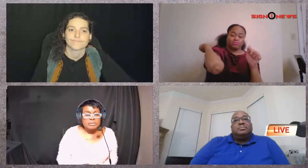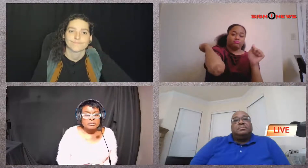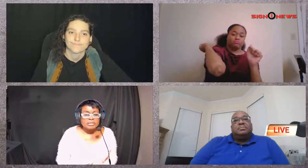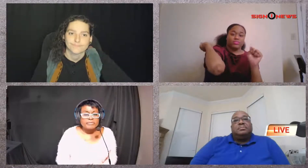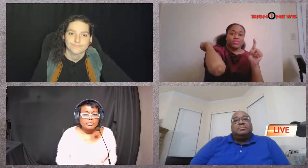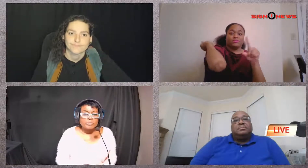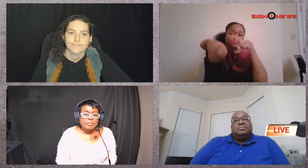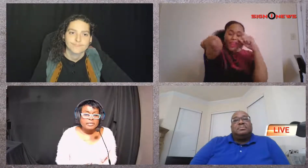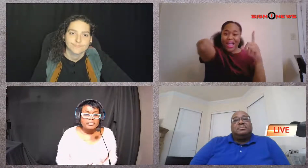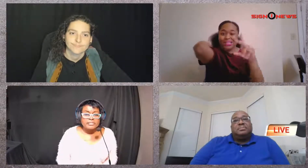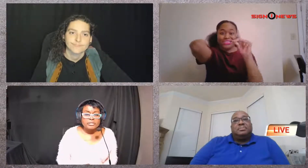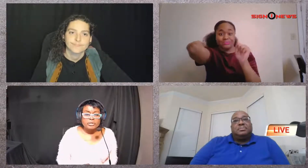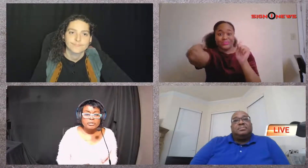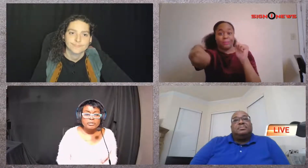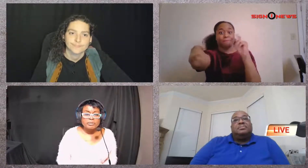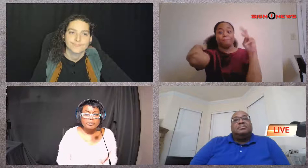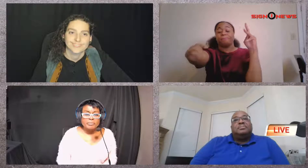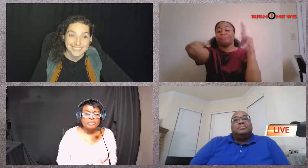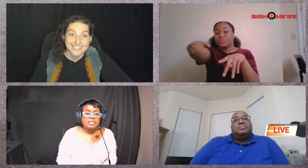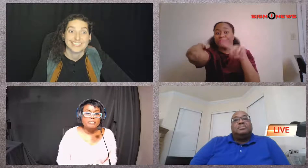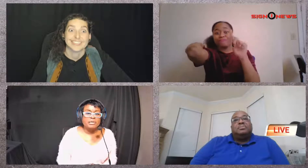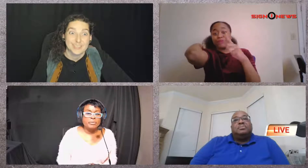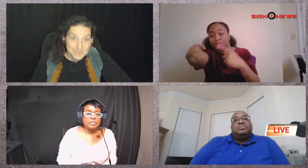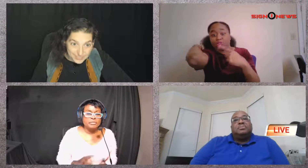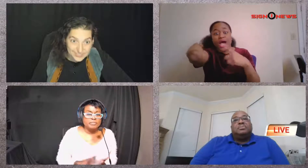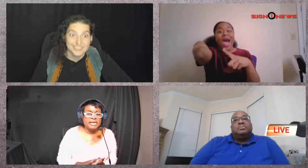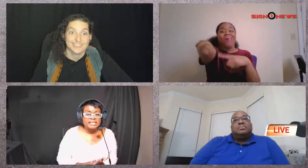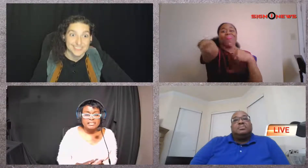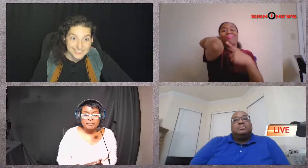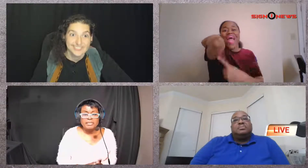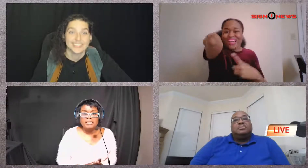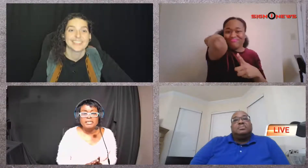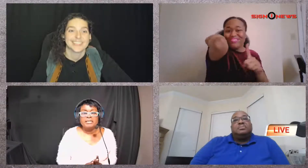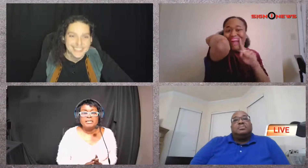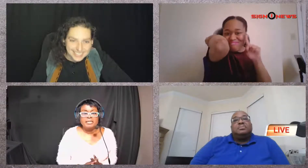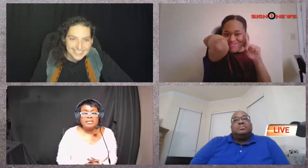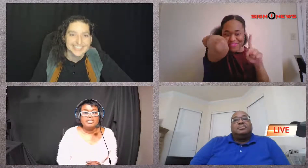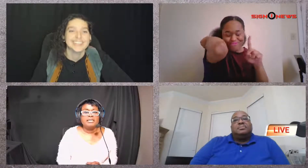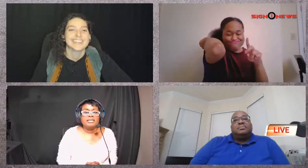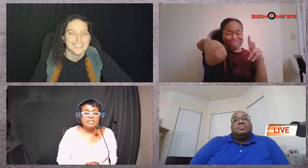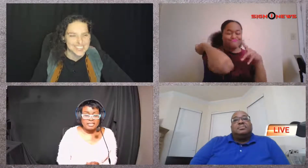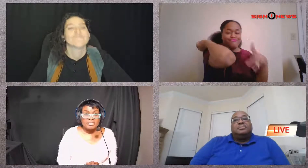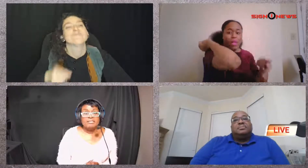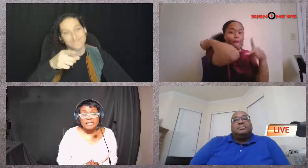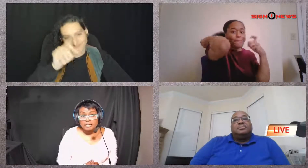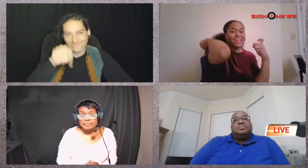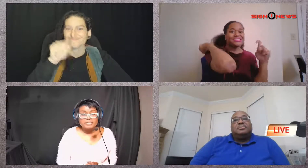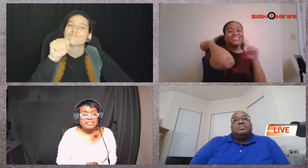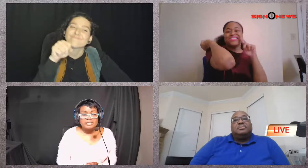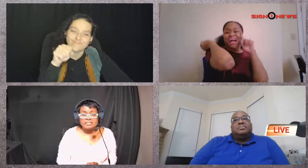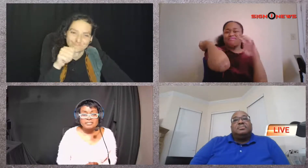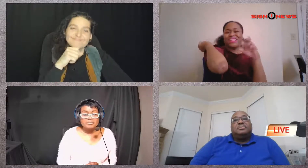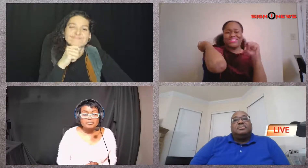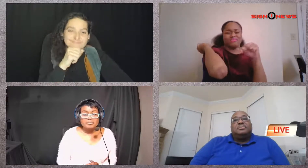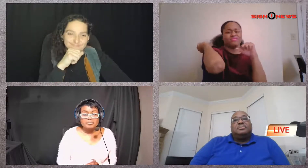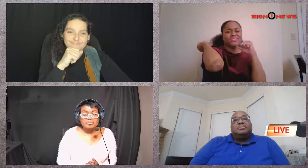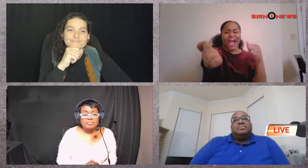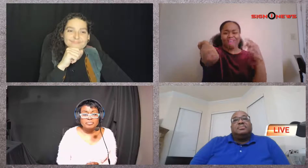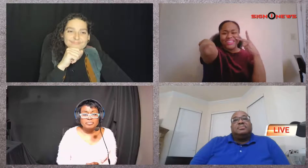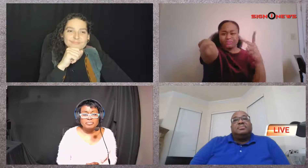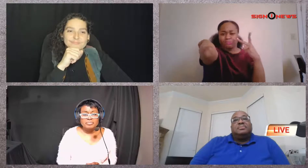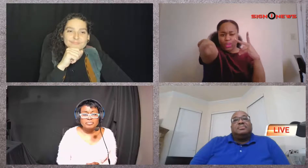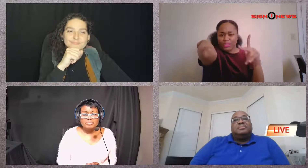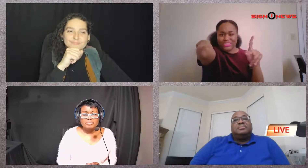So I also have cerebral palsy. So people see a person with a Black disability and then deaf.